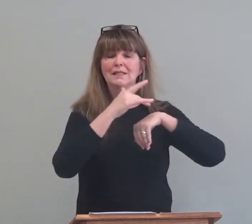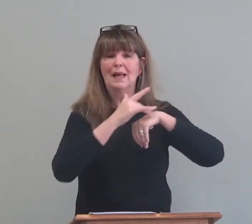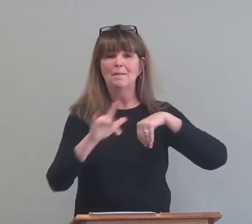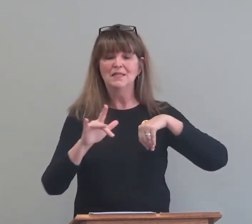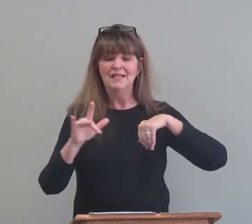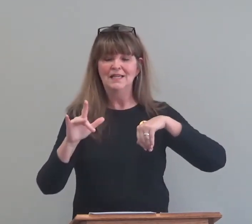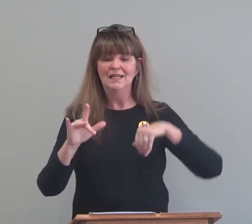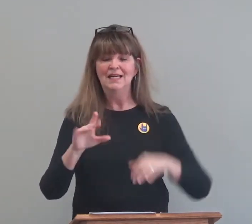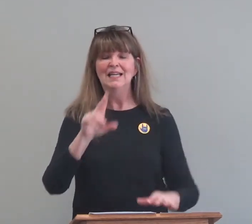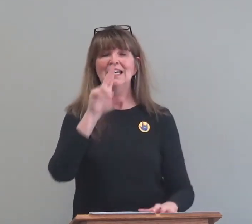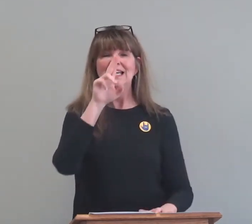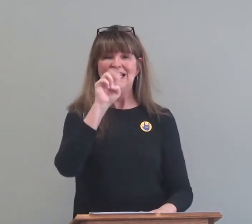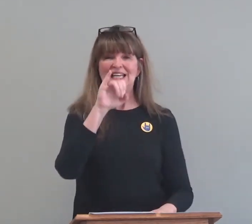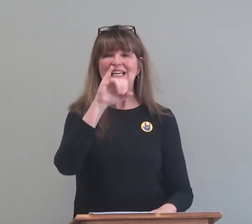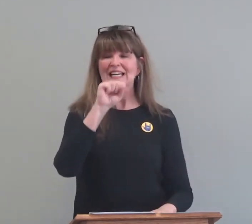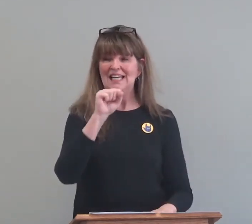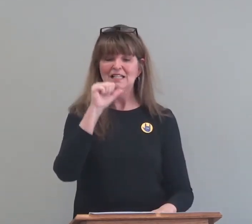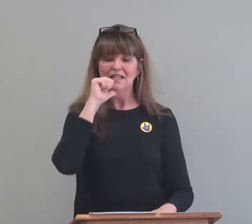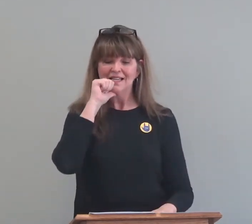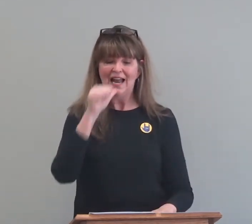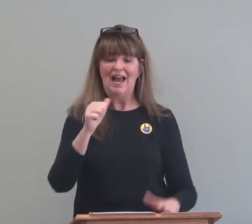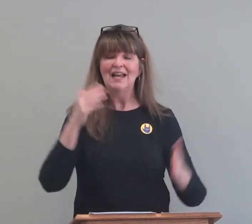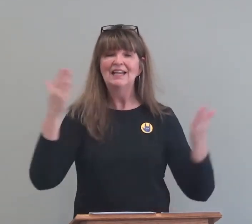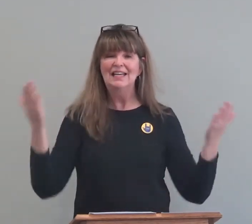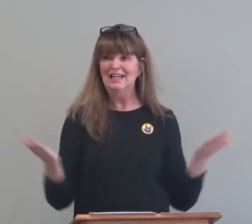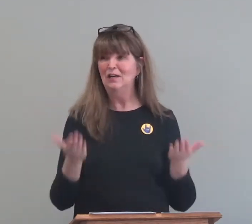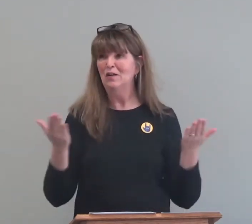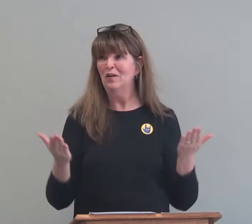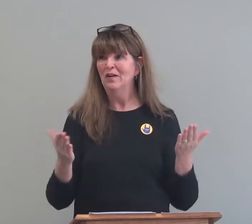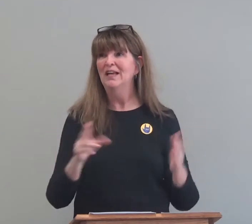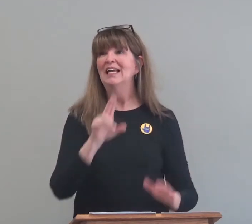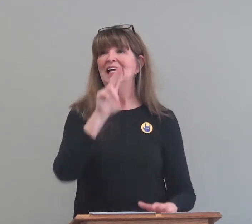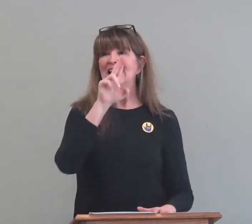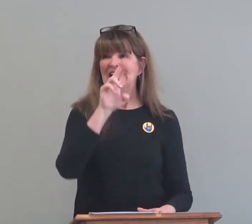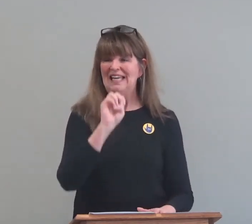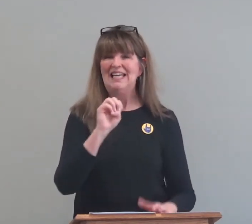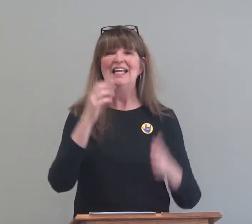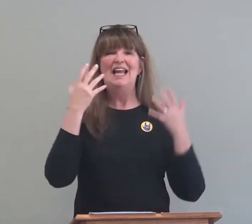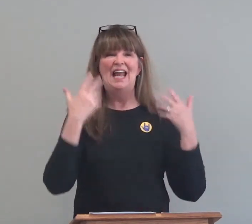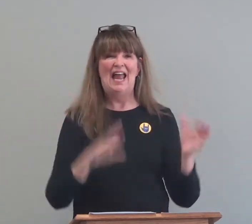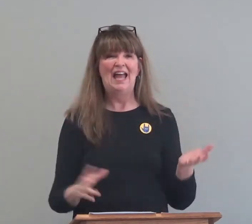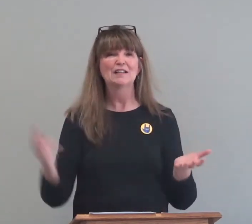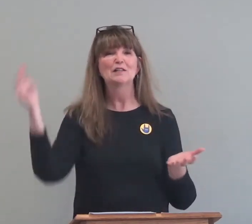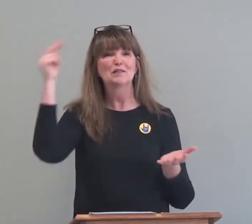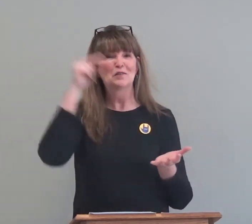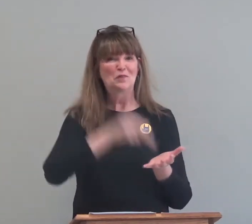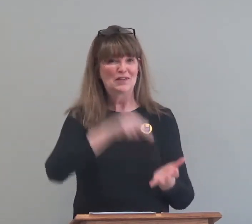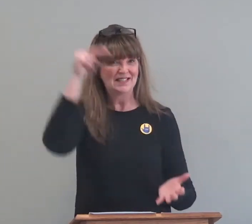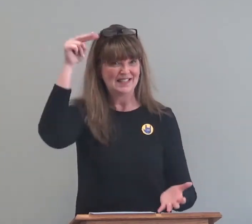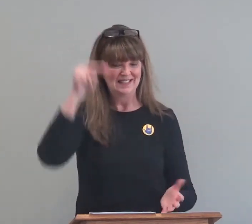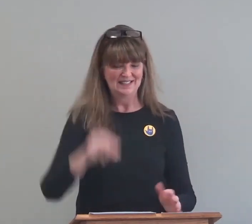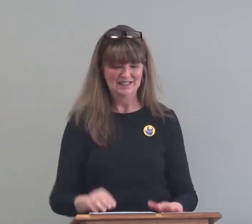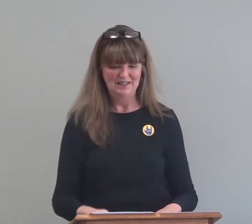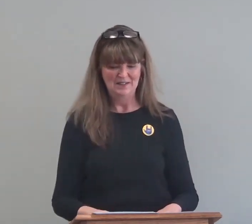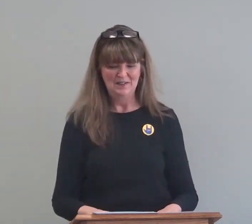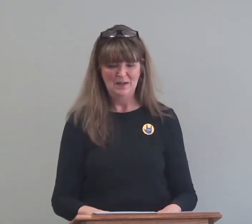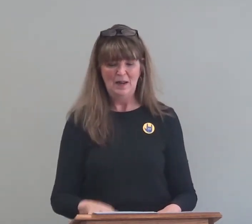was gone. And when they went to the tomb, an angel came and said, the tomb is empty, he is not here, he has